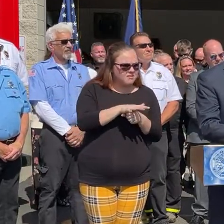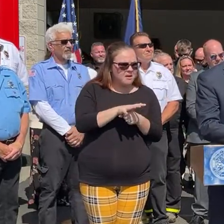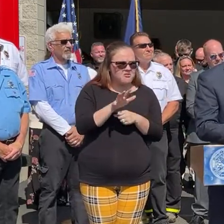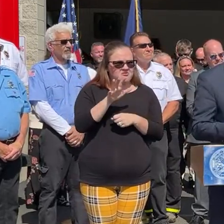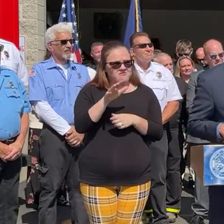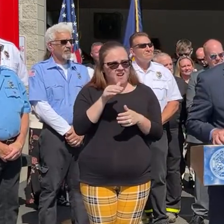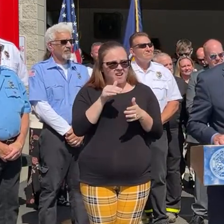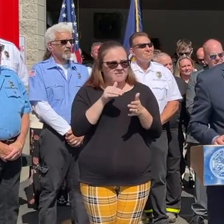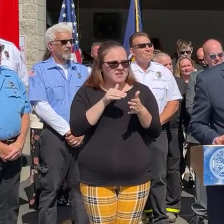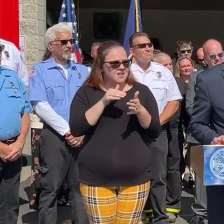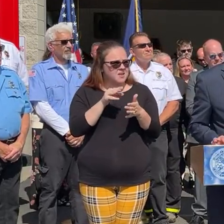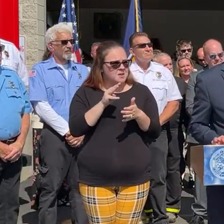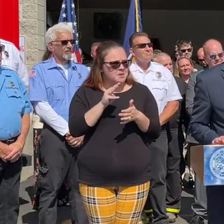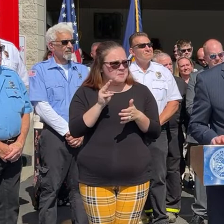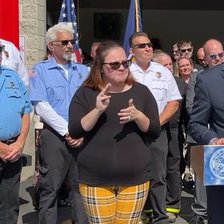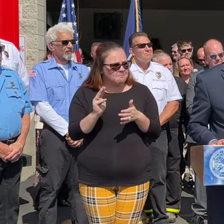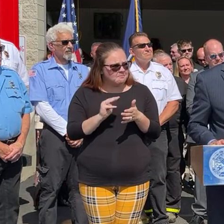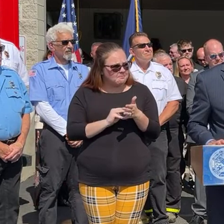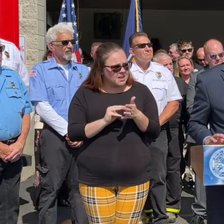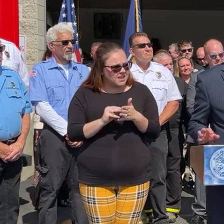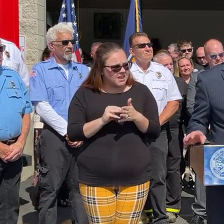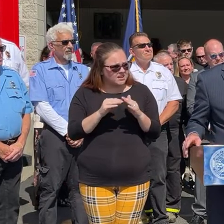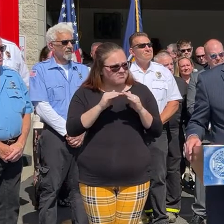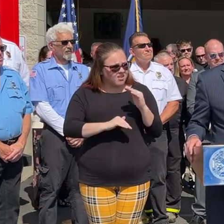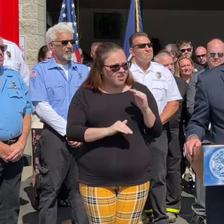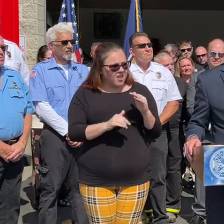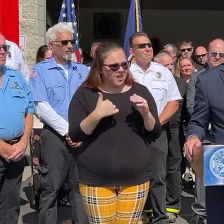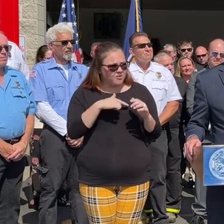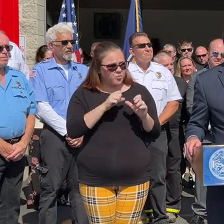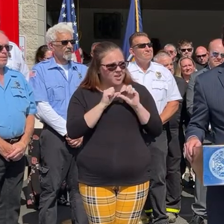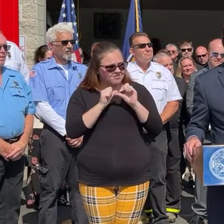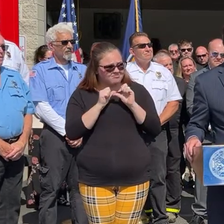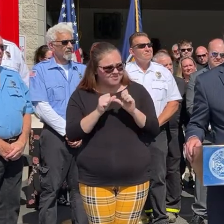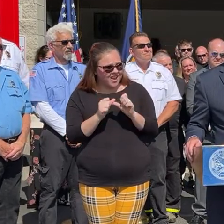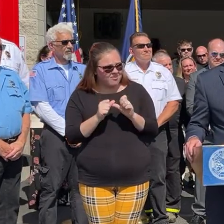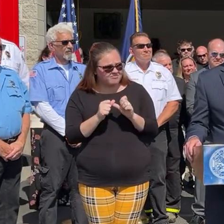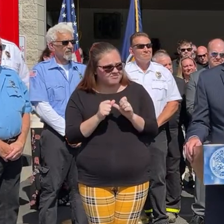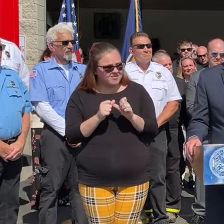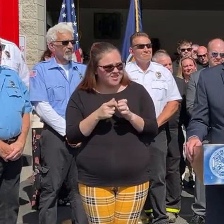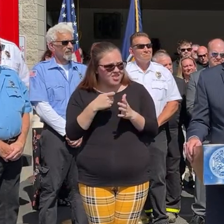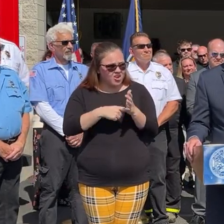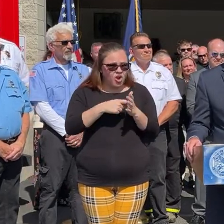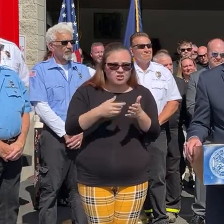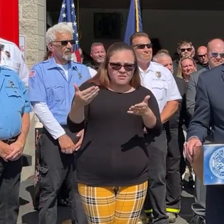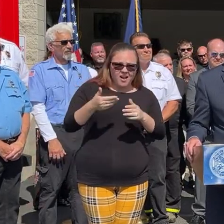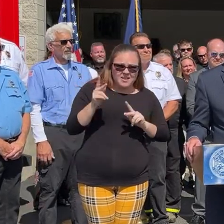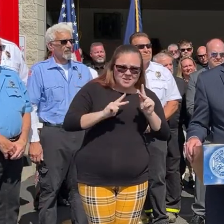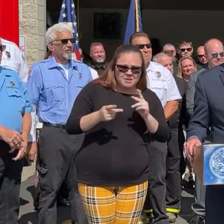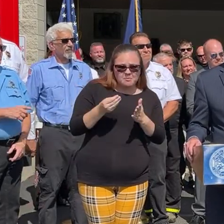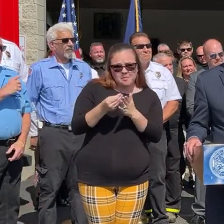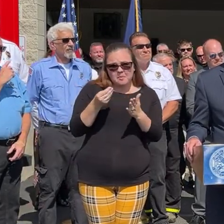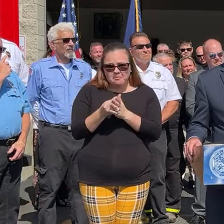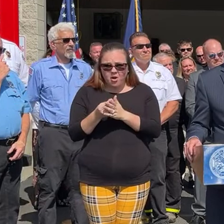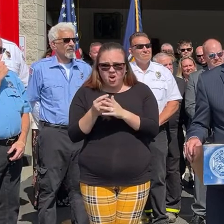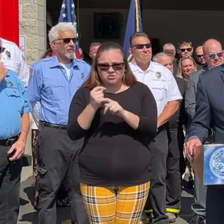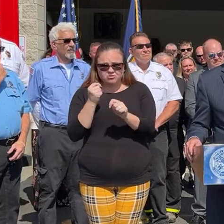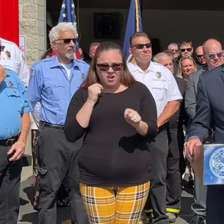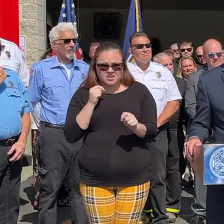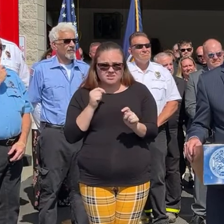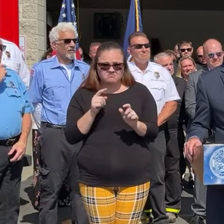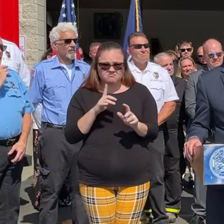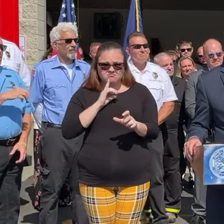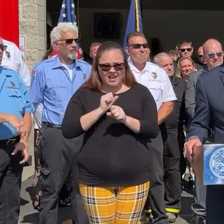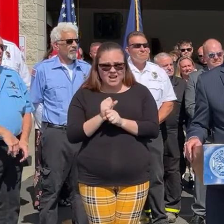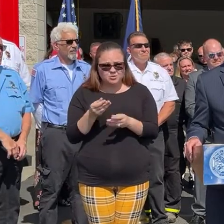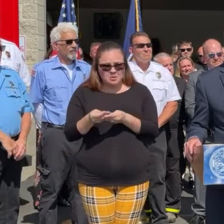and $2 million to maintain it. Have we pretty much held to that once you've got now that you've hired some people and bought some rigs? My